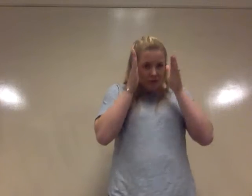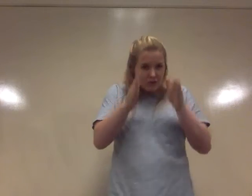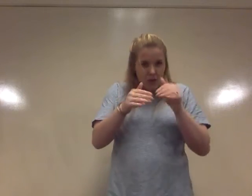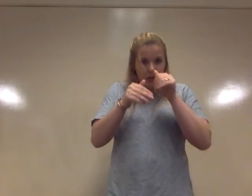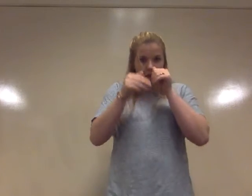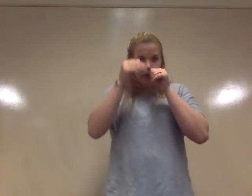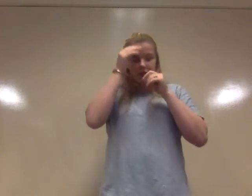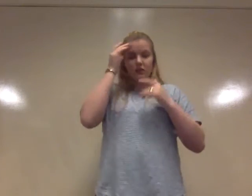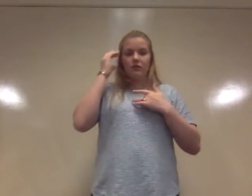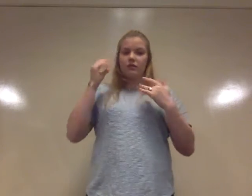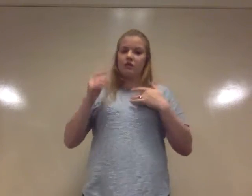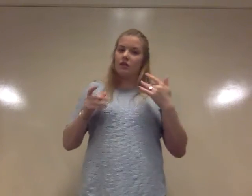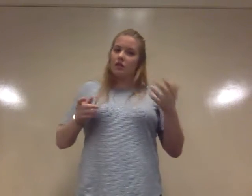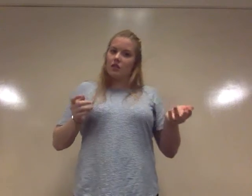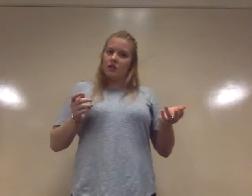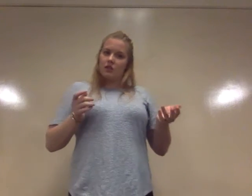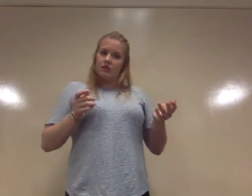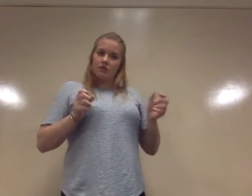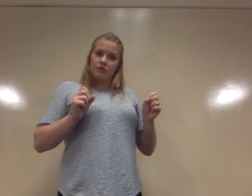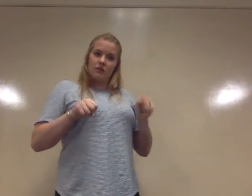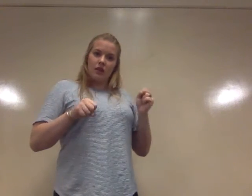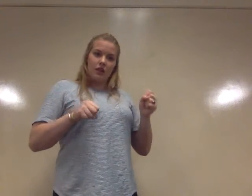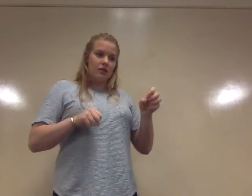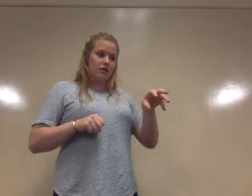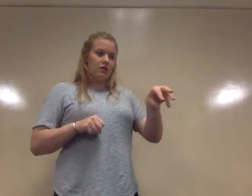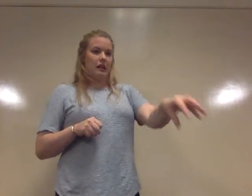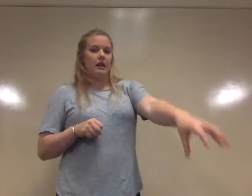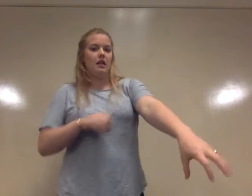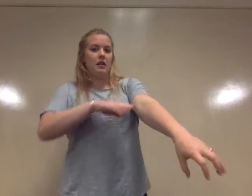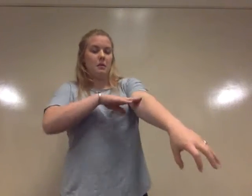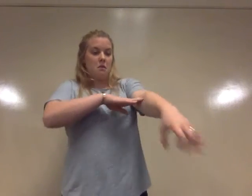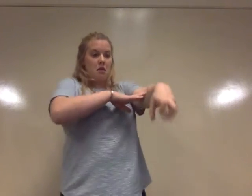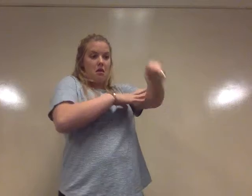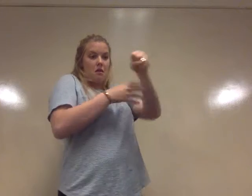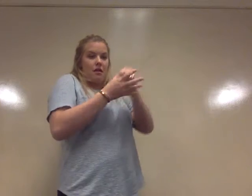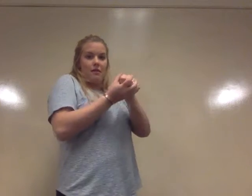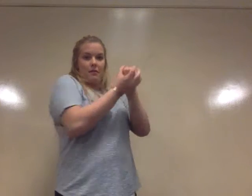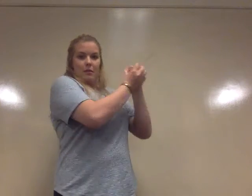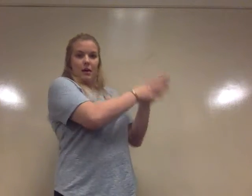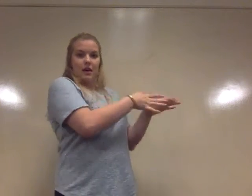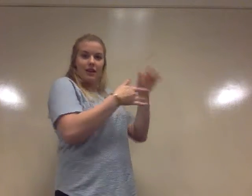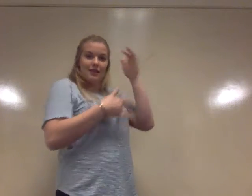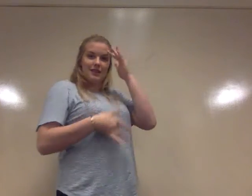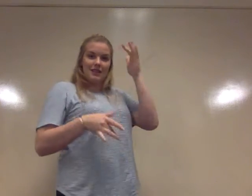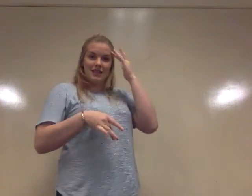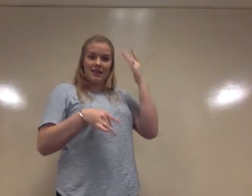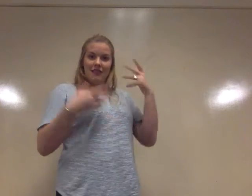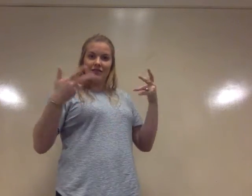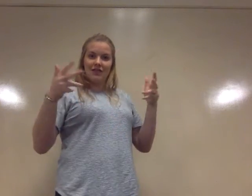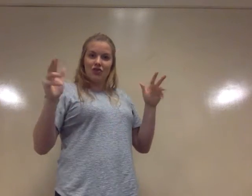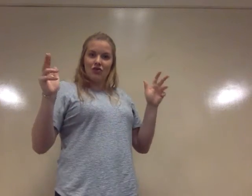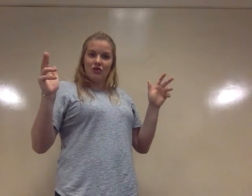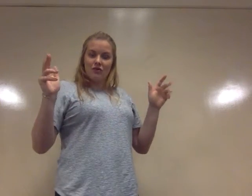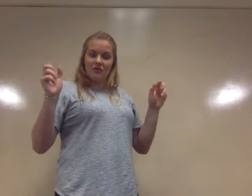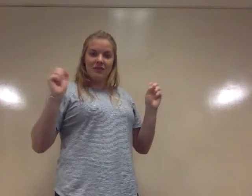satisfying about if you can remove the disease. For instance, if a patient had gallstones, you could remove them. If it was a gastric ulcer or a stomach ulcer, you